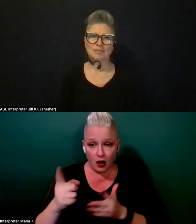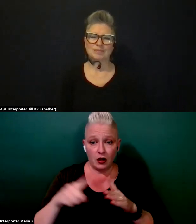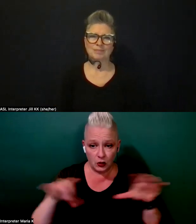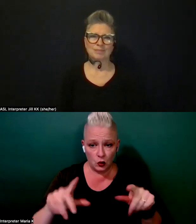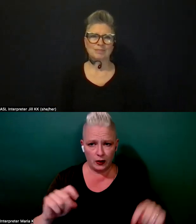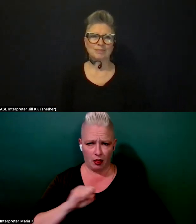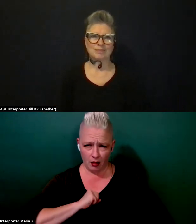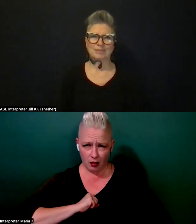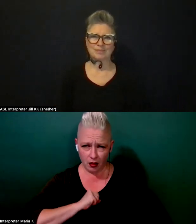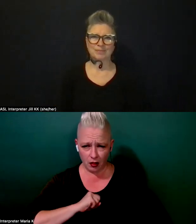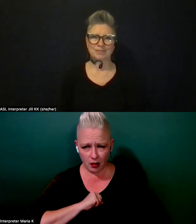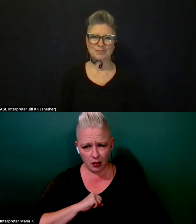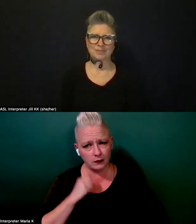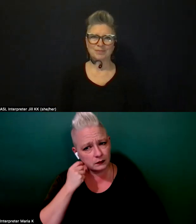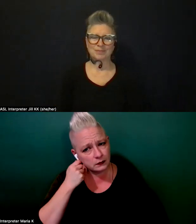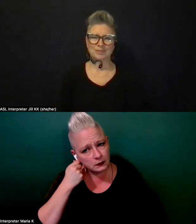it.